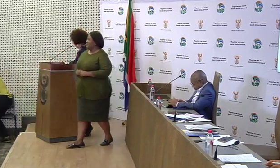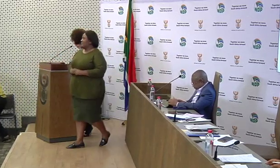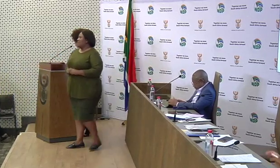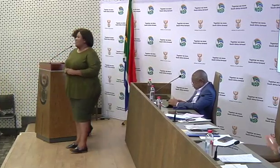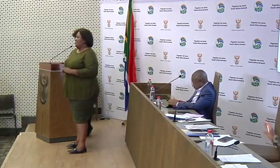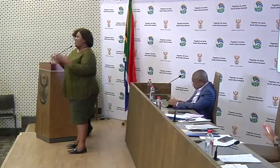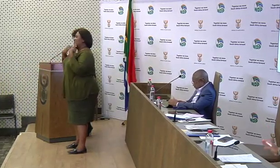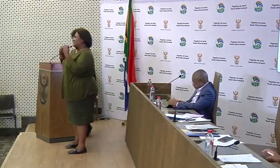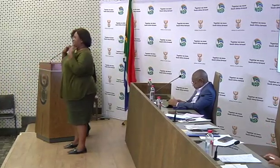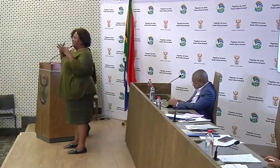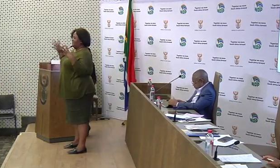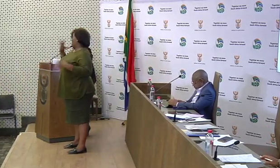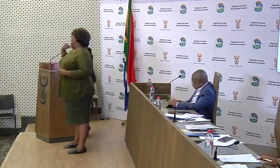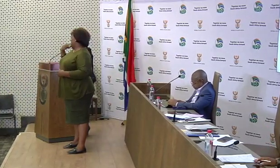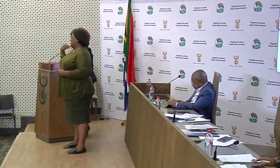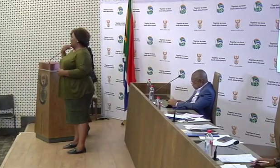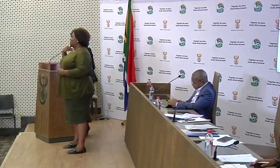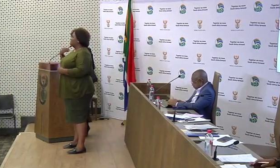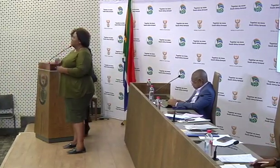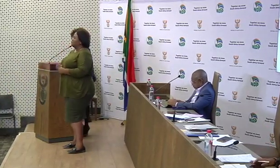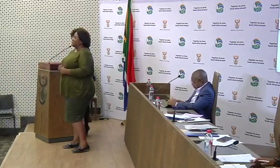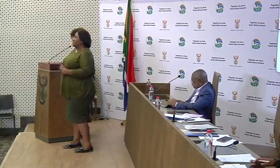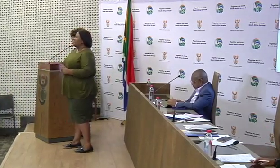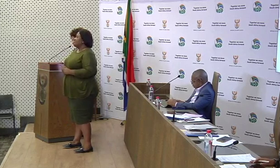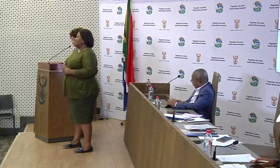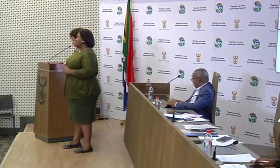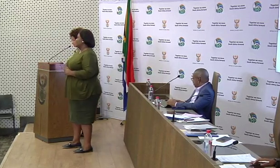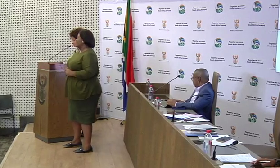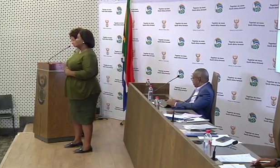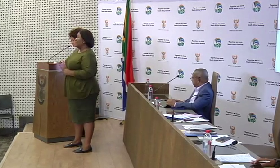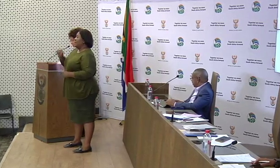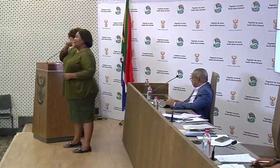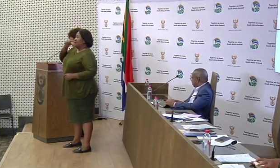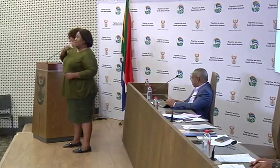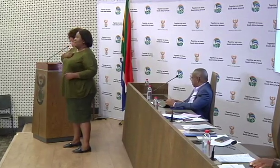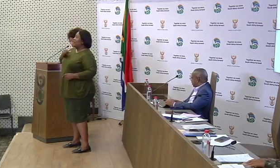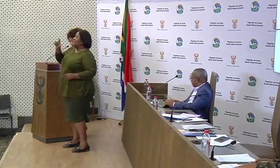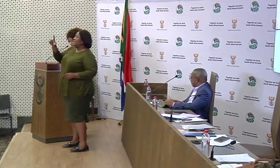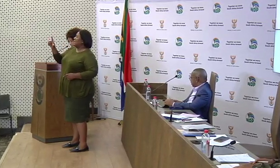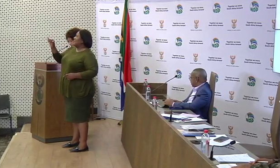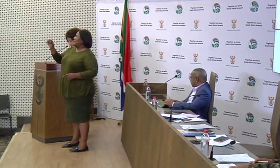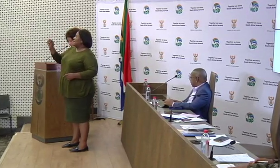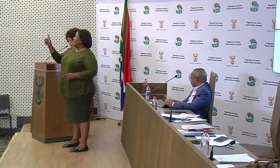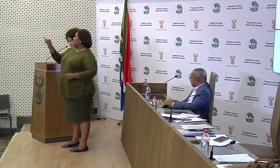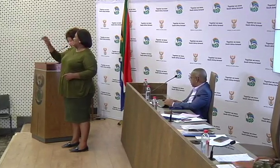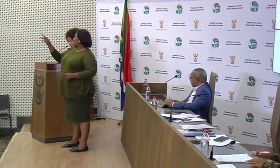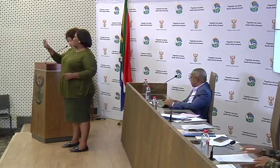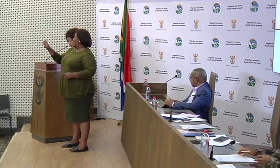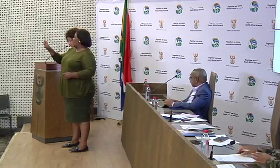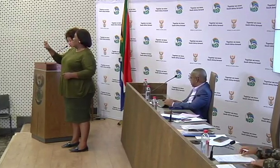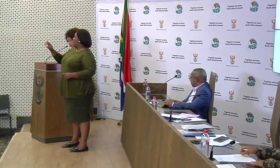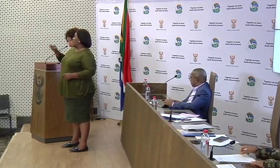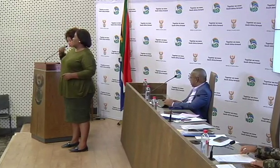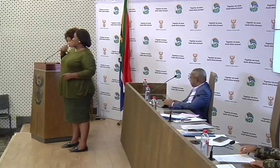Thank you very much, Minister Jackson Mthembu. My name is Lindiwe Sisulu. The other one